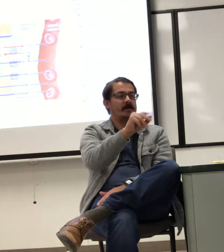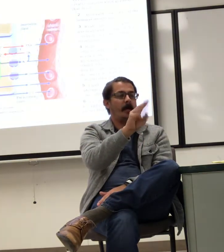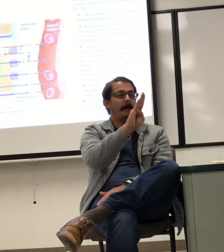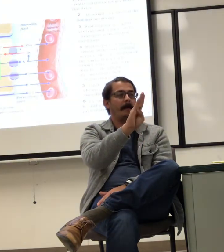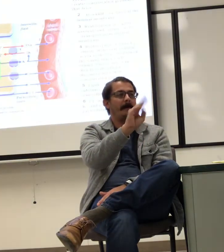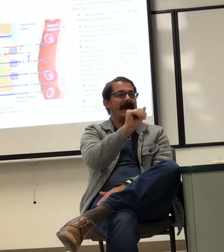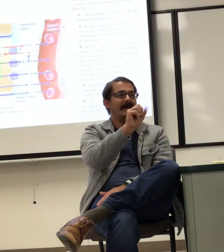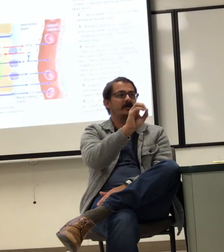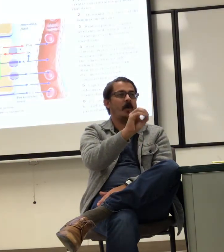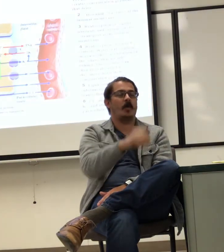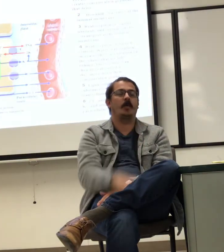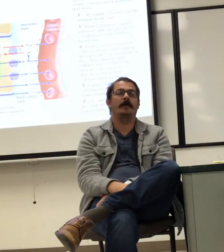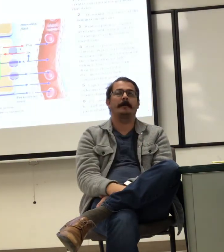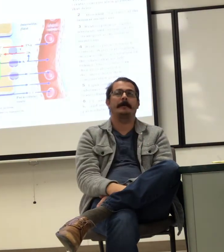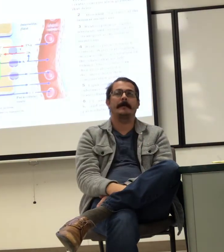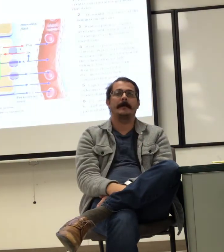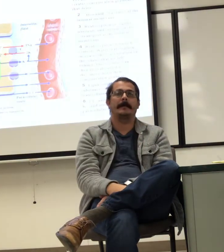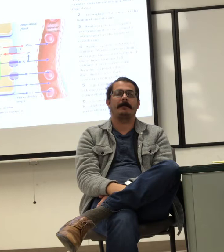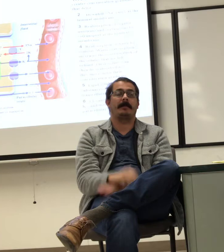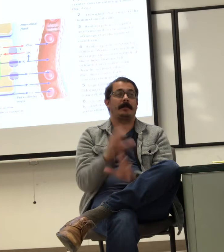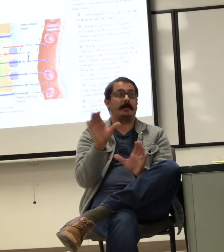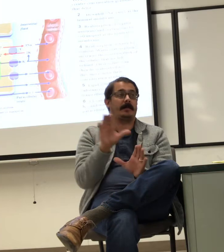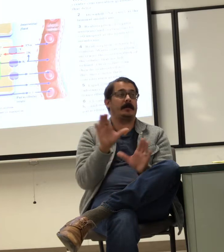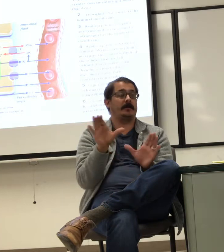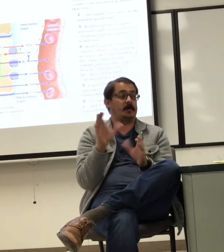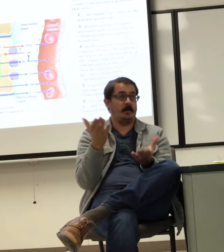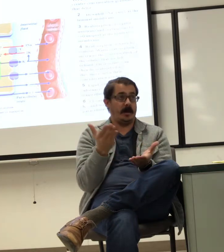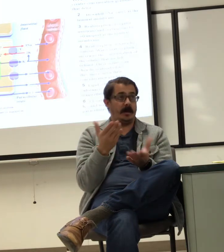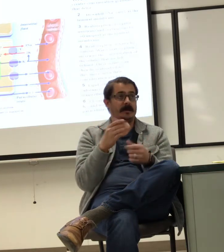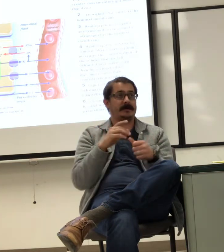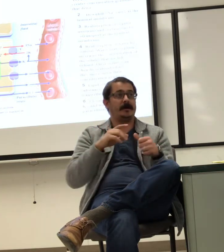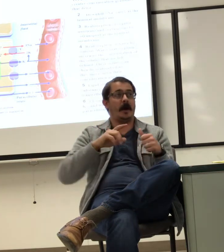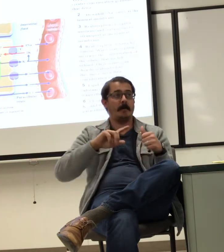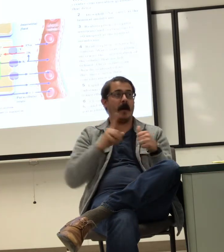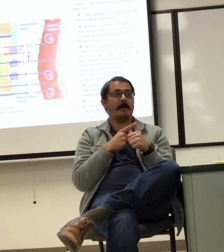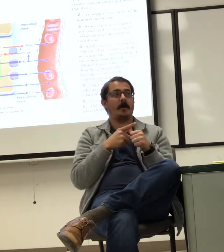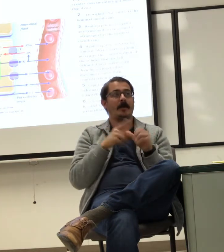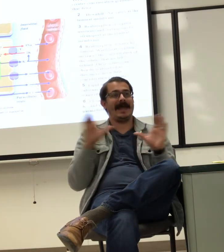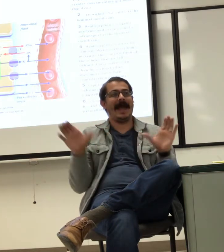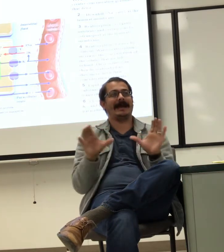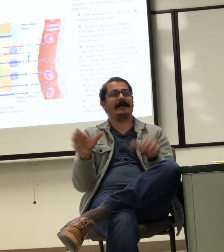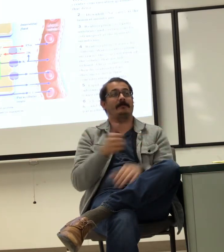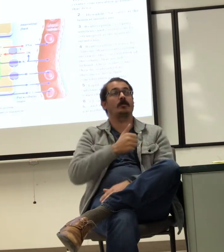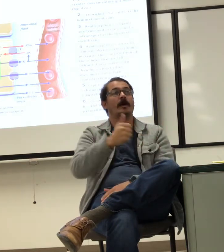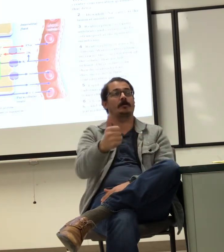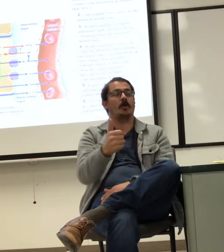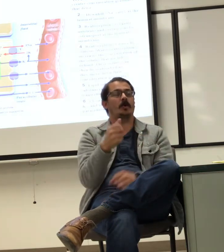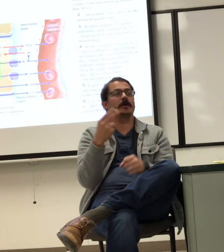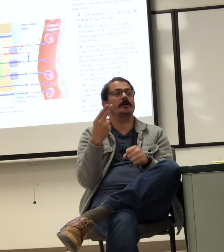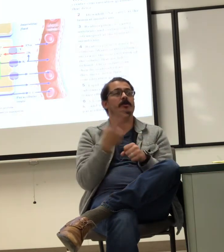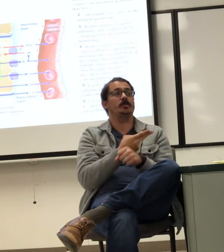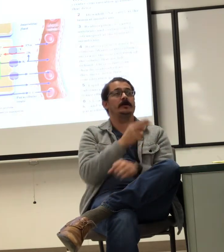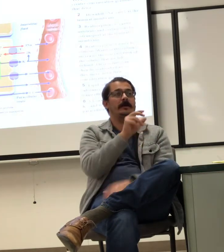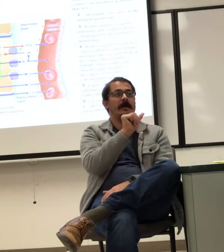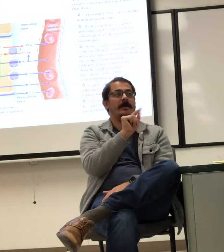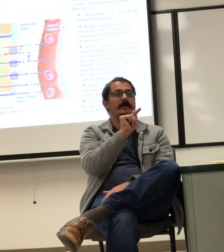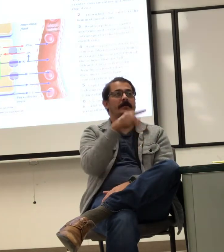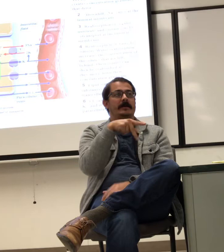What it's doing is it's a primary active transporter. It's utilizing the ATP.